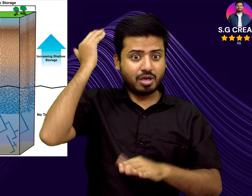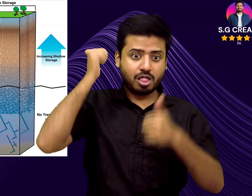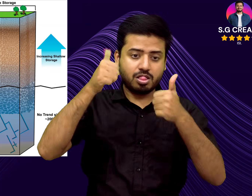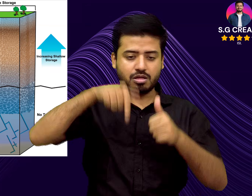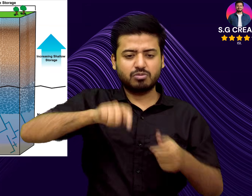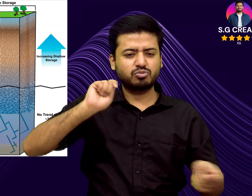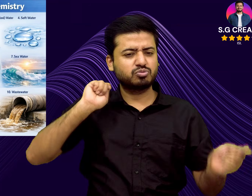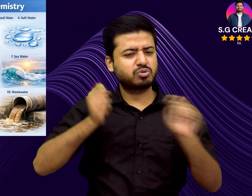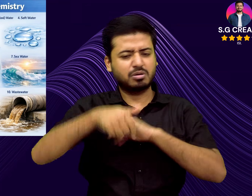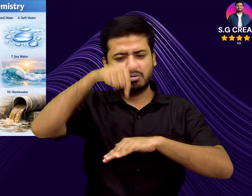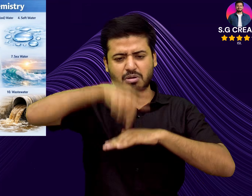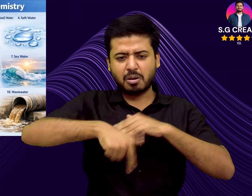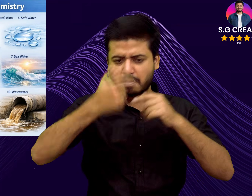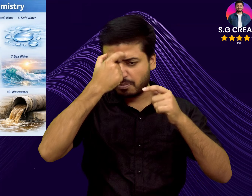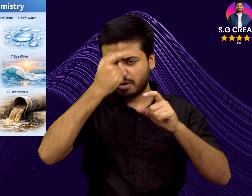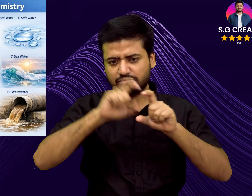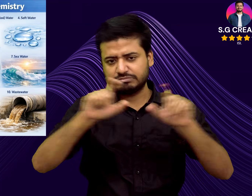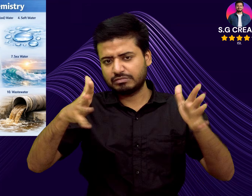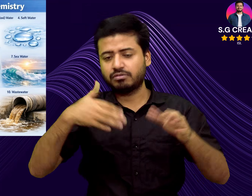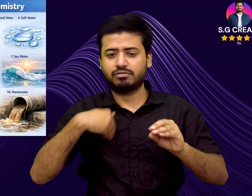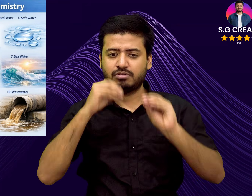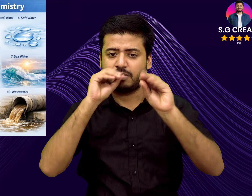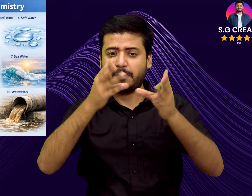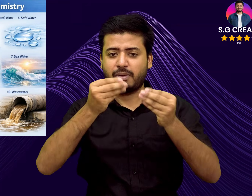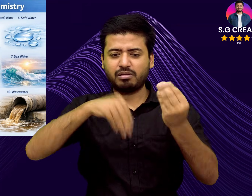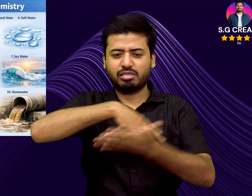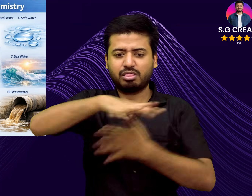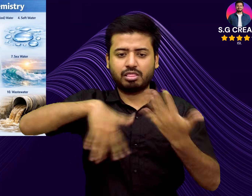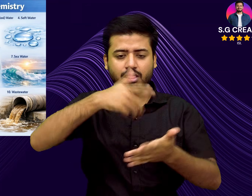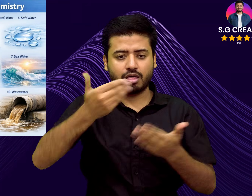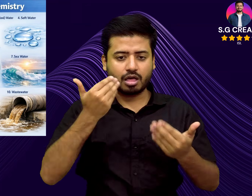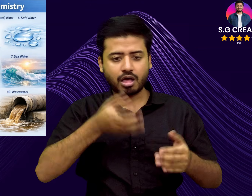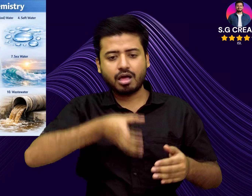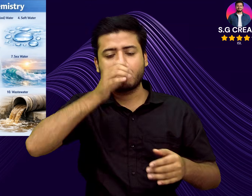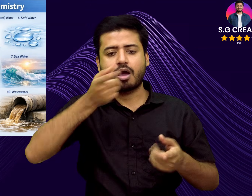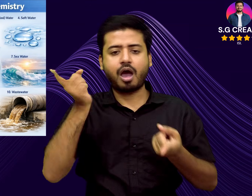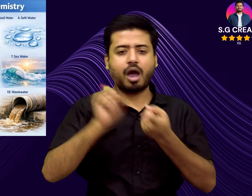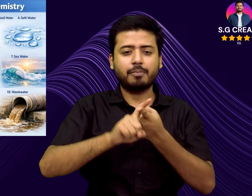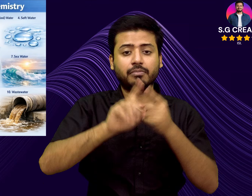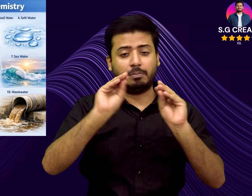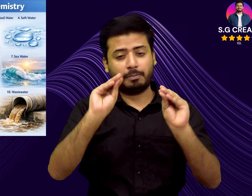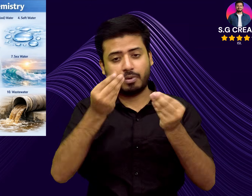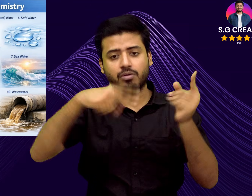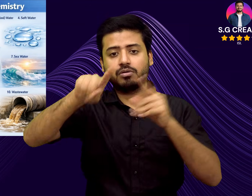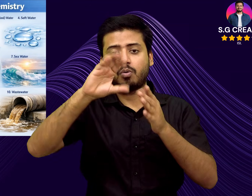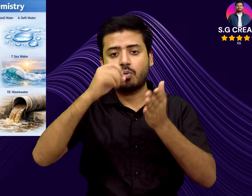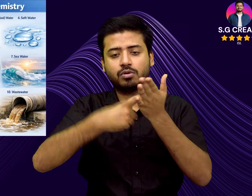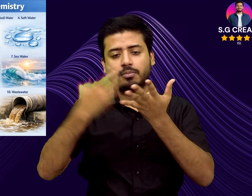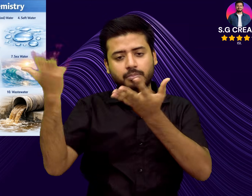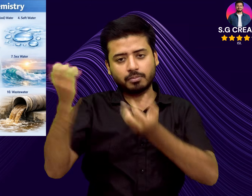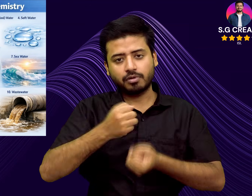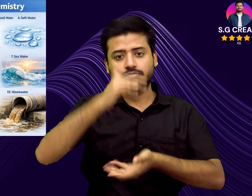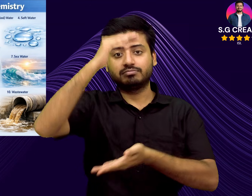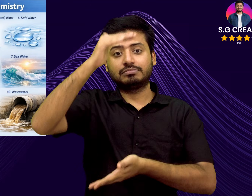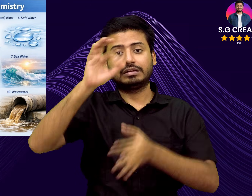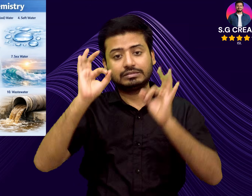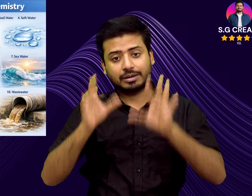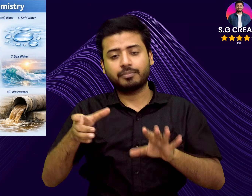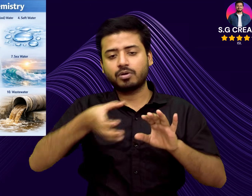in the bottom, though a fitted lid is essential to prevent recontamination. As water slowly percolates through the gravel,